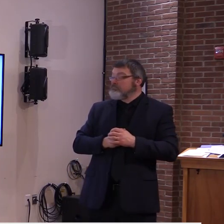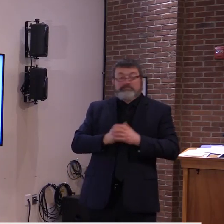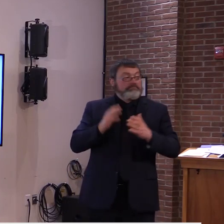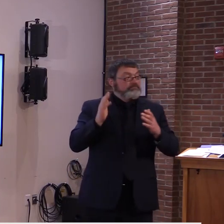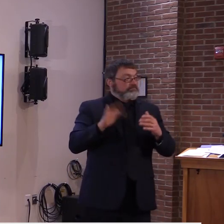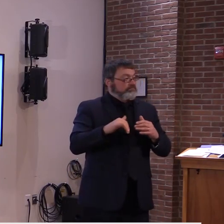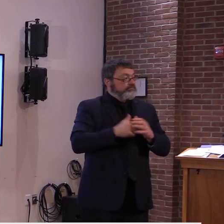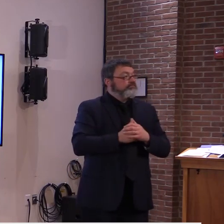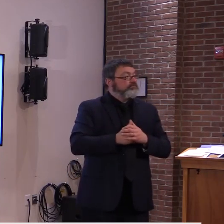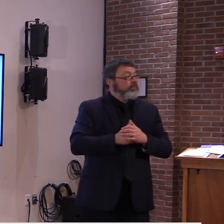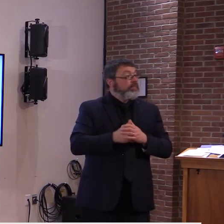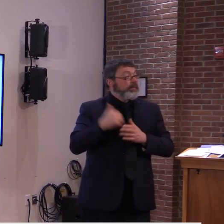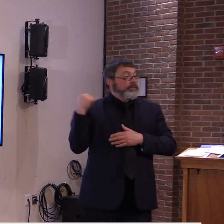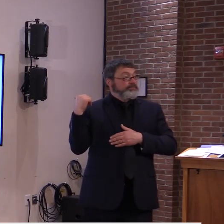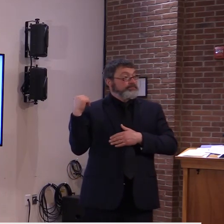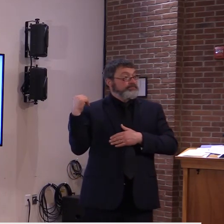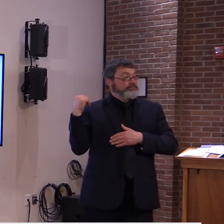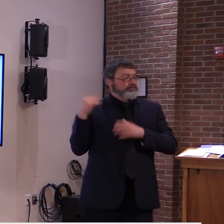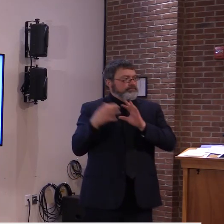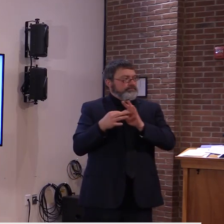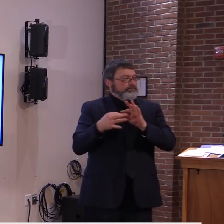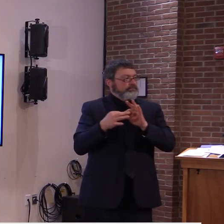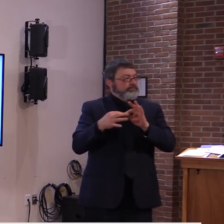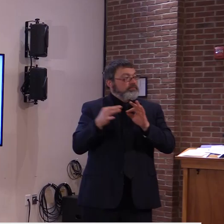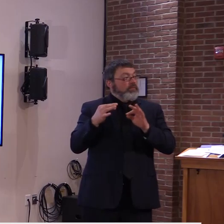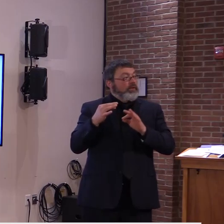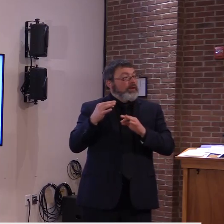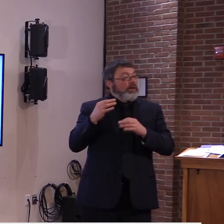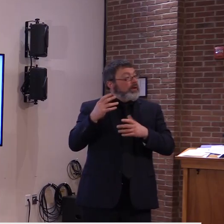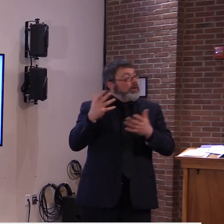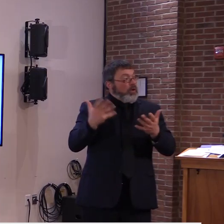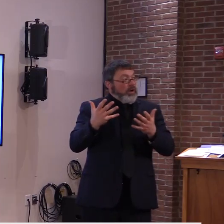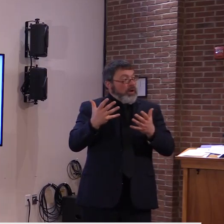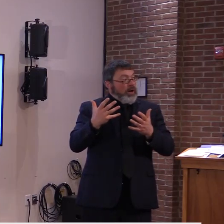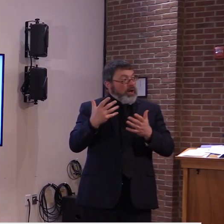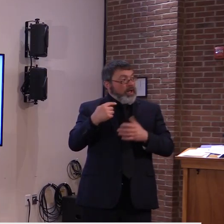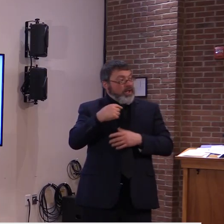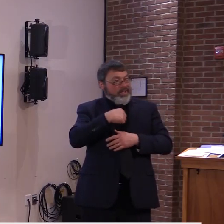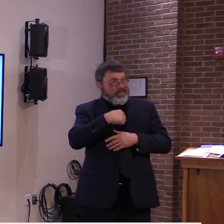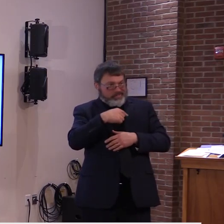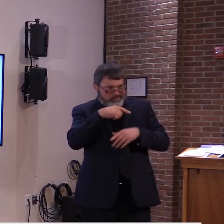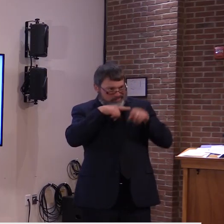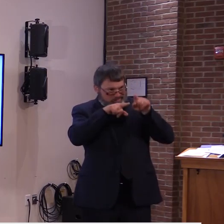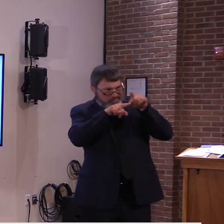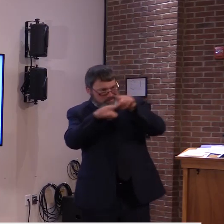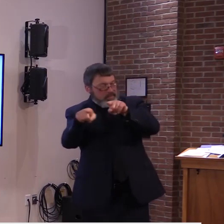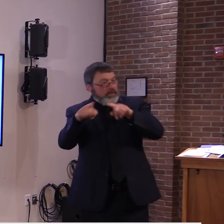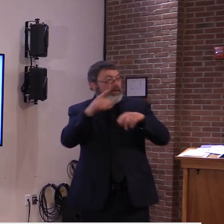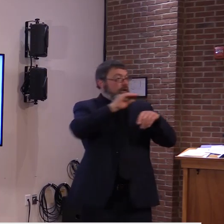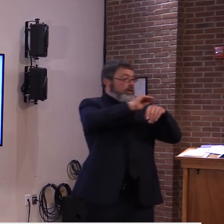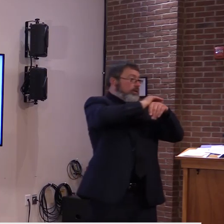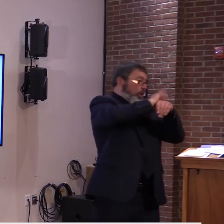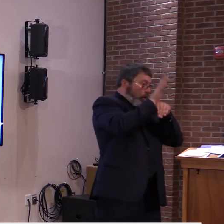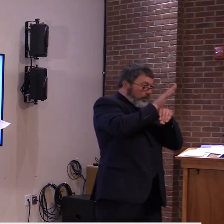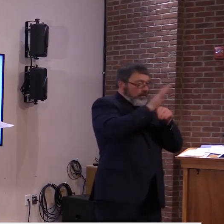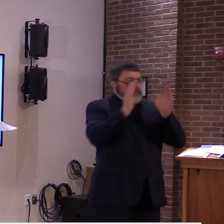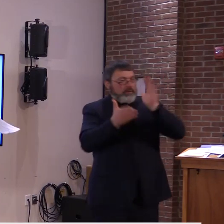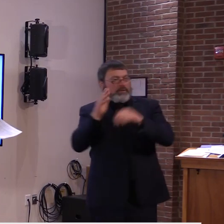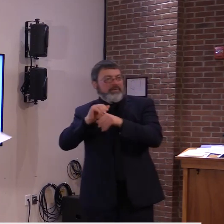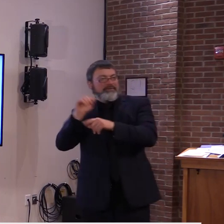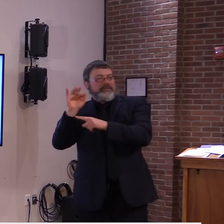I bring this slide up today with more importance because we are entering flu season. While we did have an uptick in